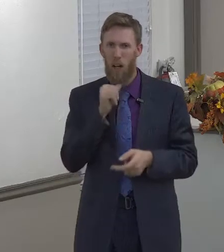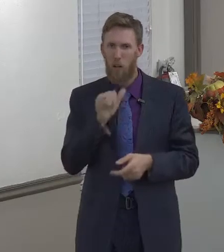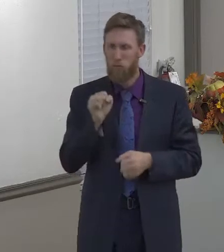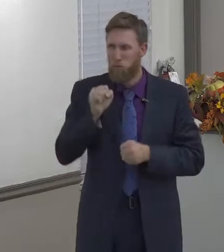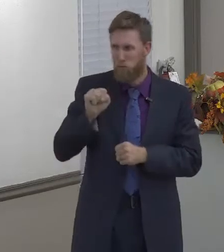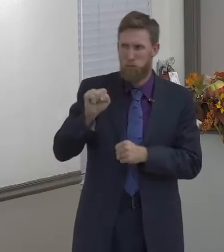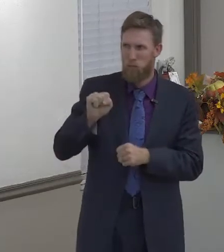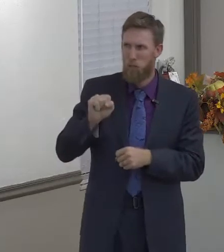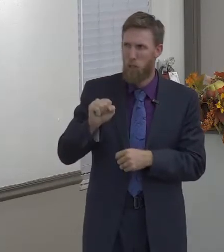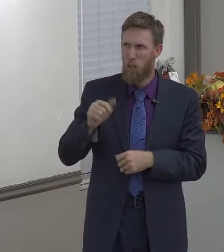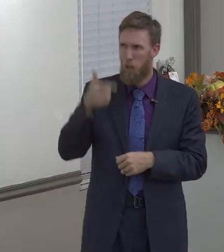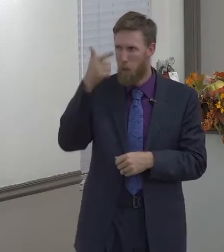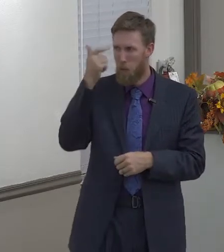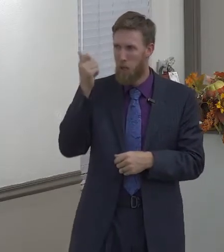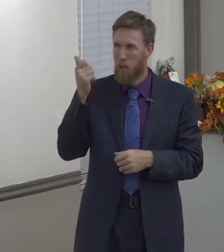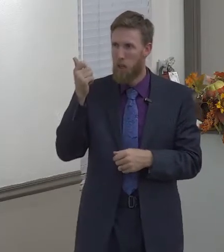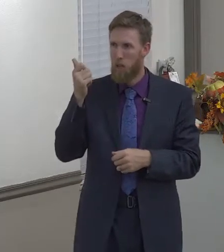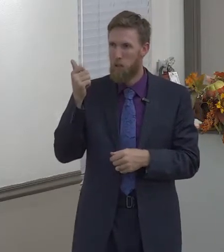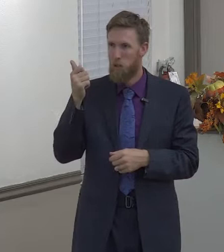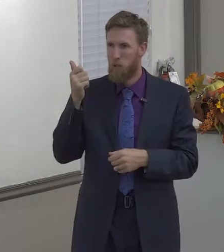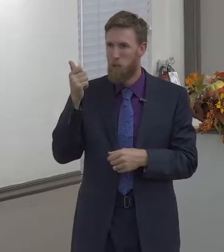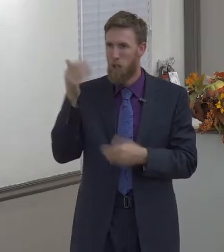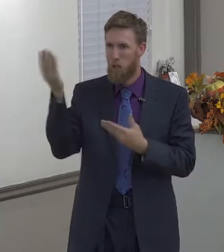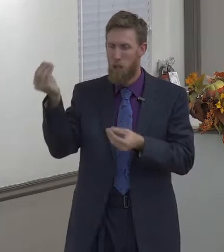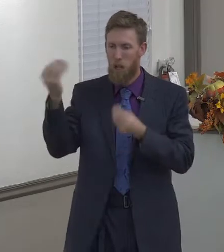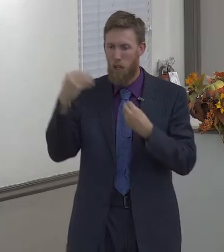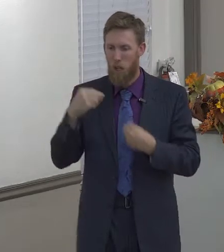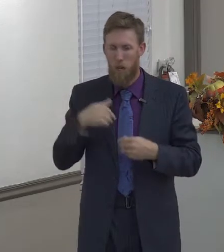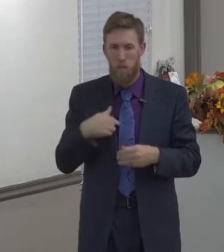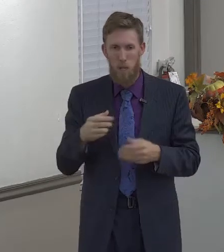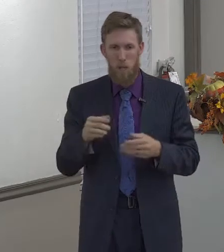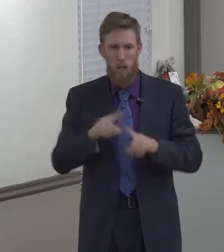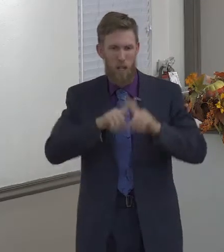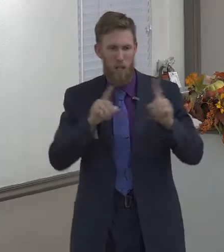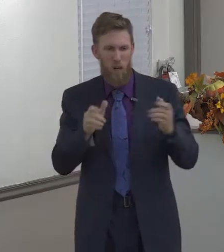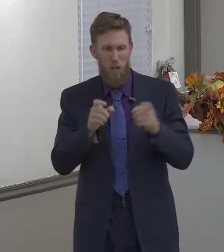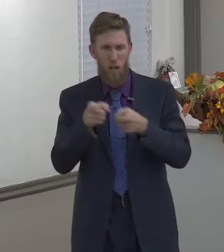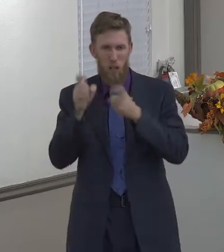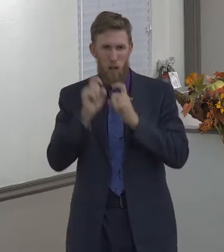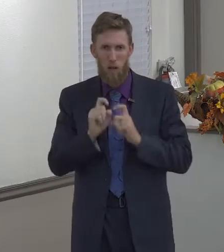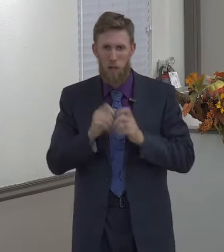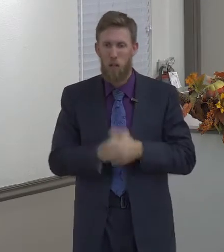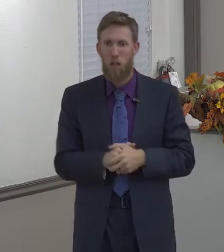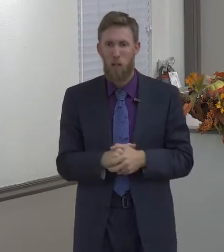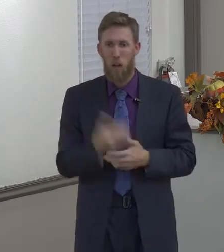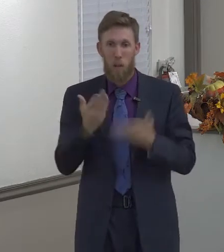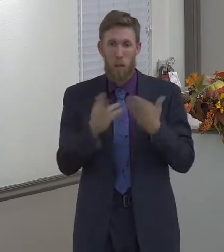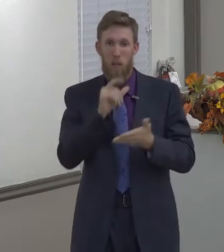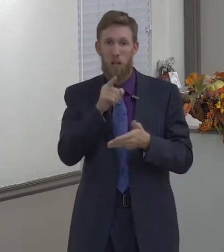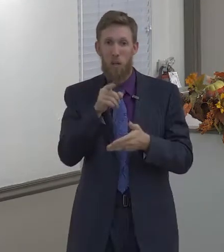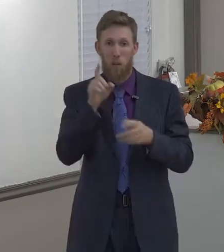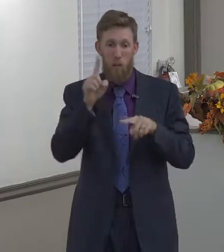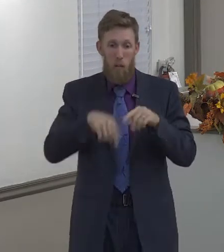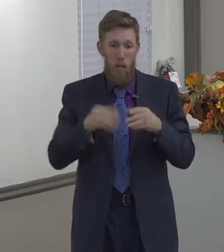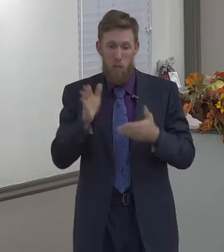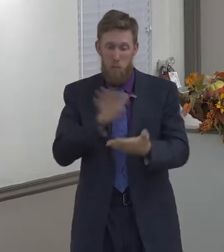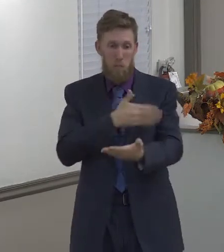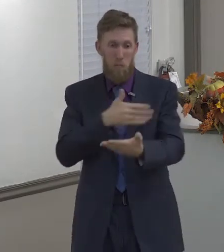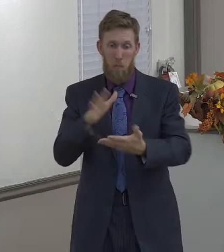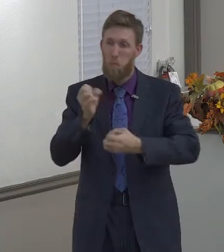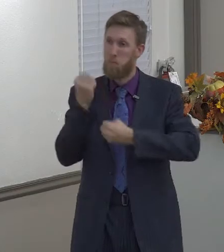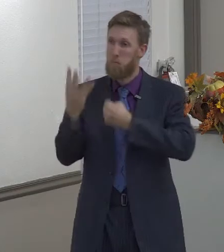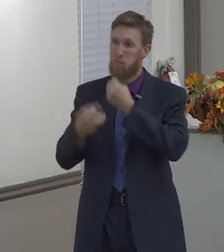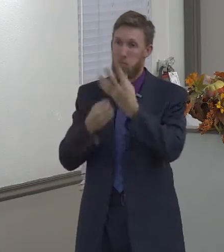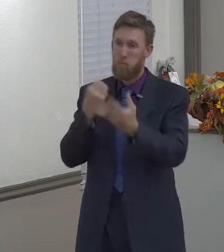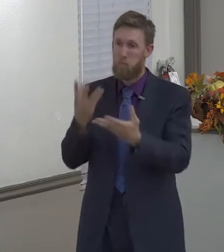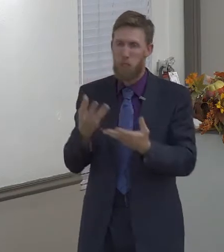begrudge God? We do well to trust God when God says that one's the hand, that one's the foot. We do well to